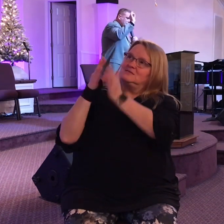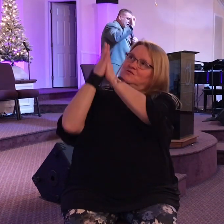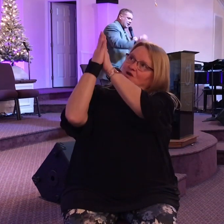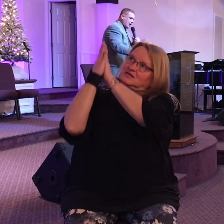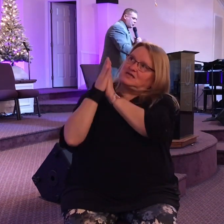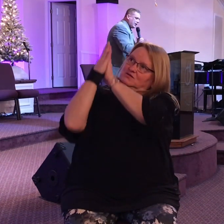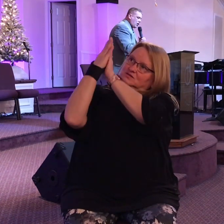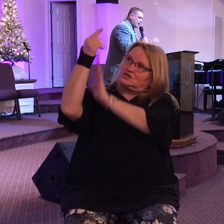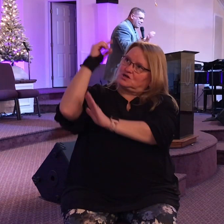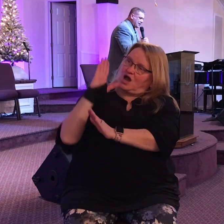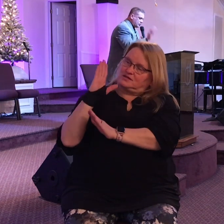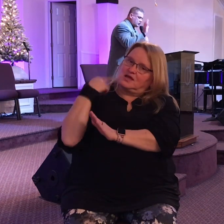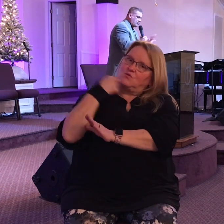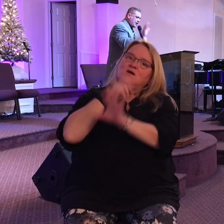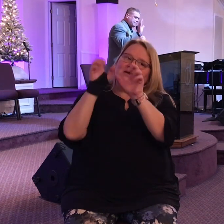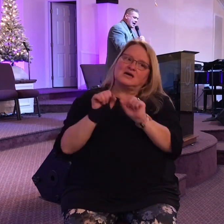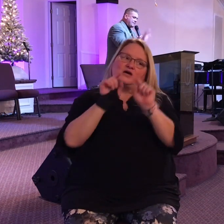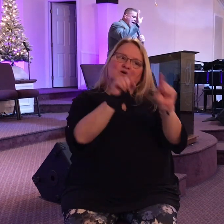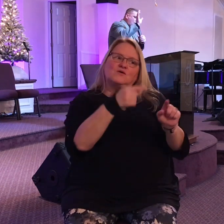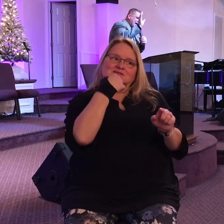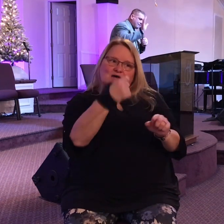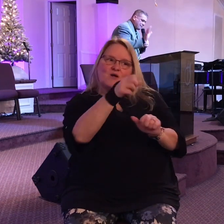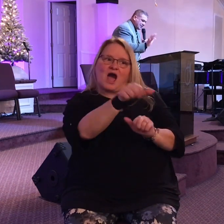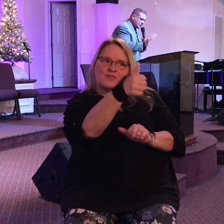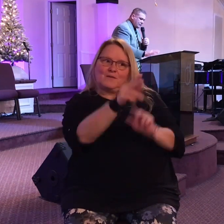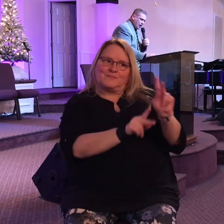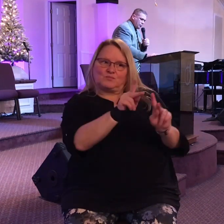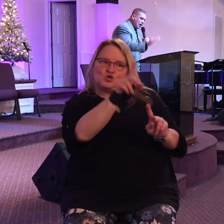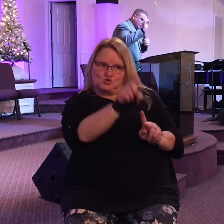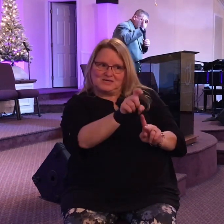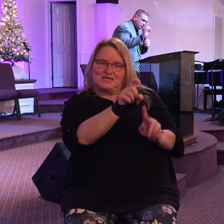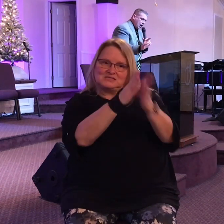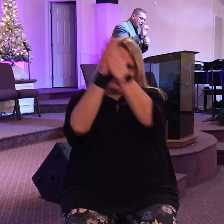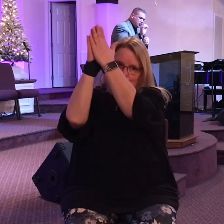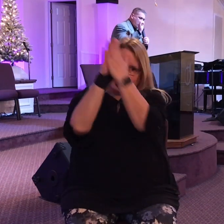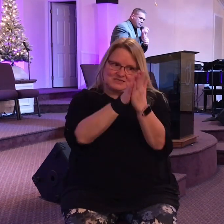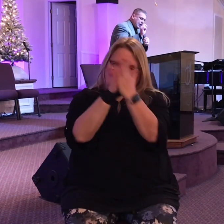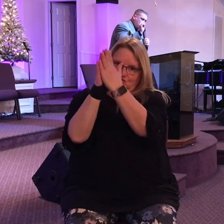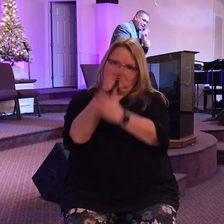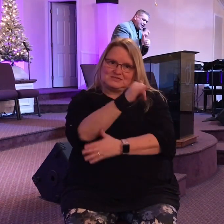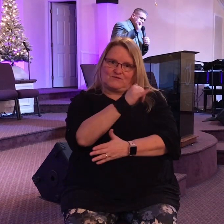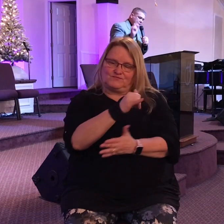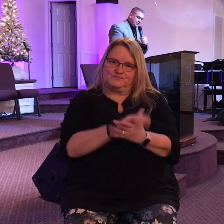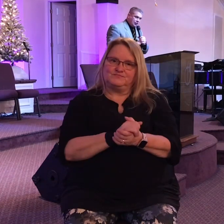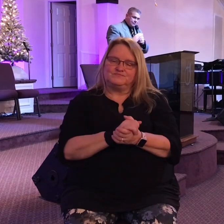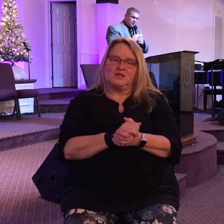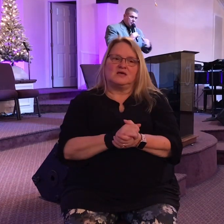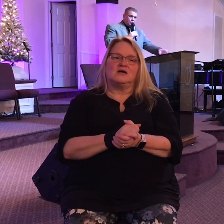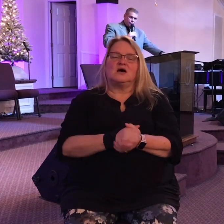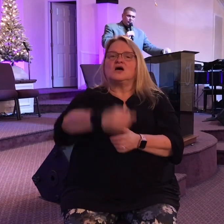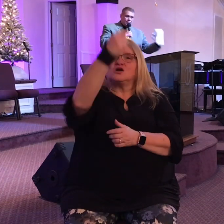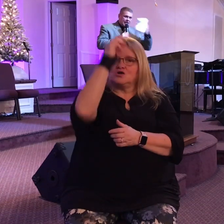to God. We are ambassadors on Christ's behalf, and we have the message of hope because God is drawing people back to